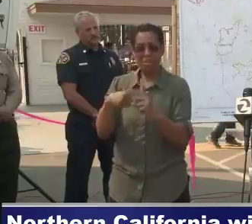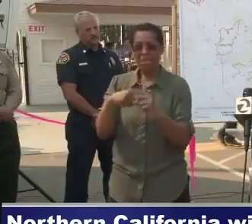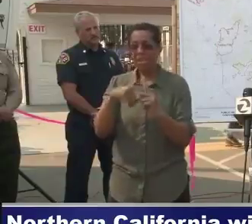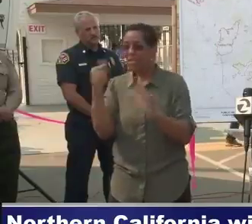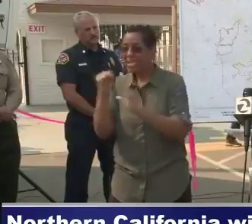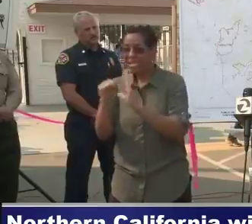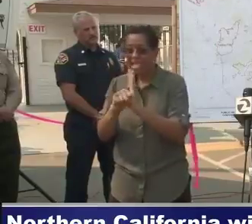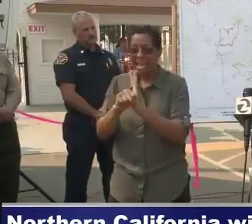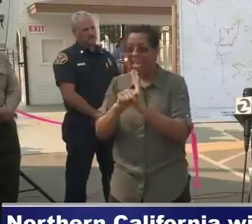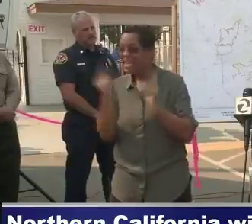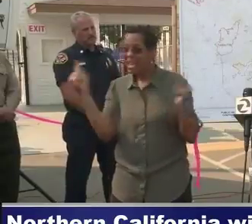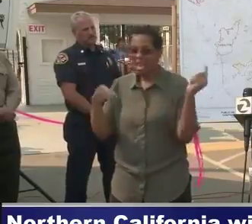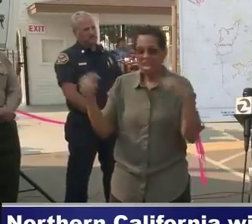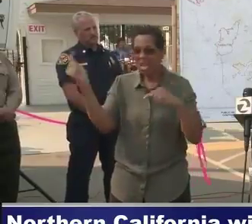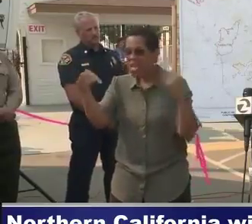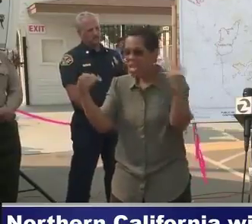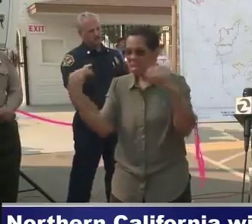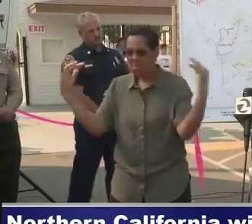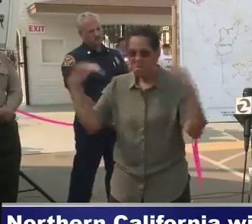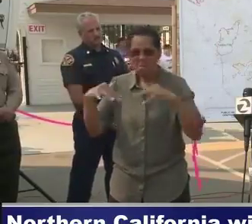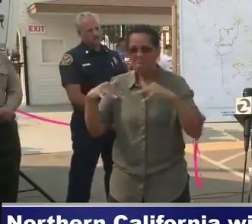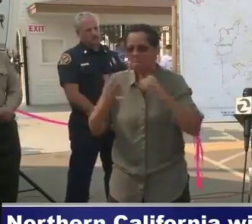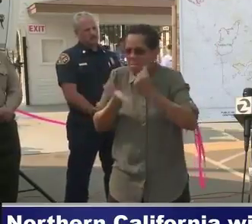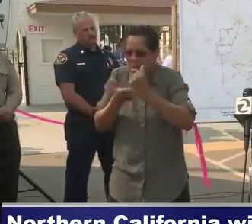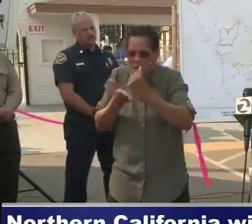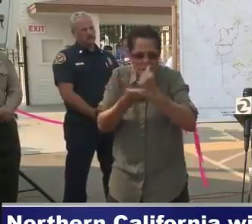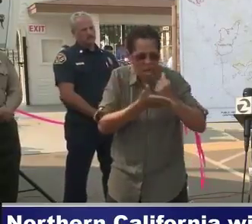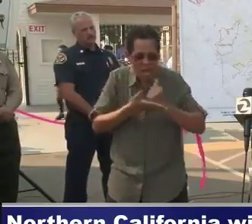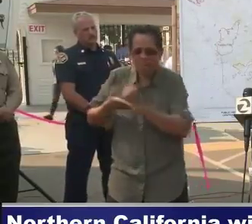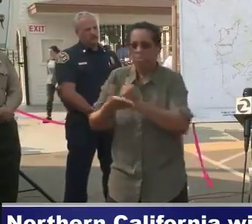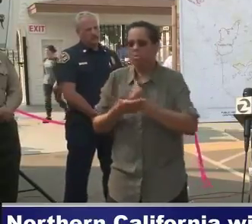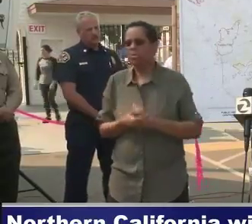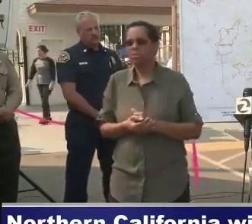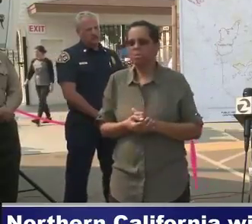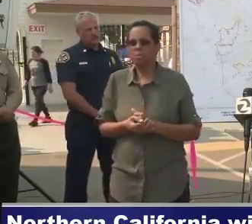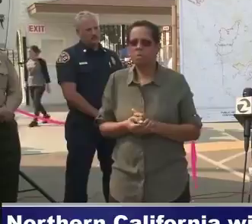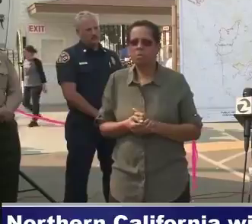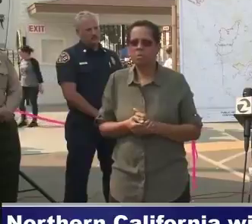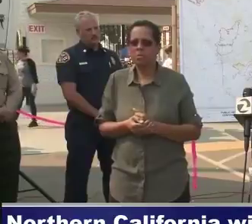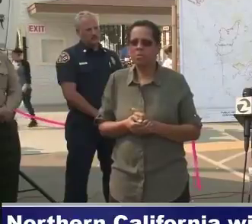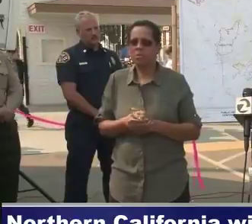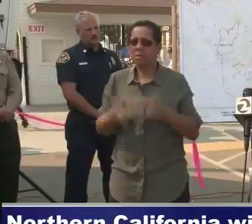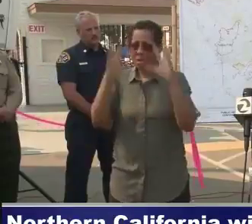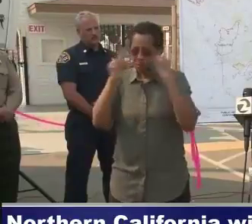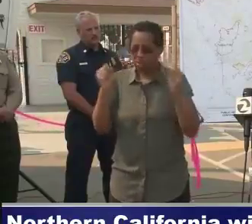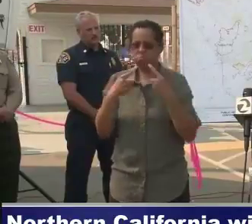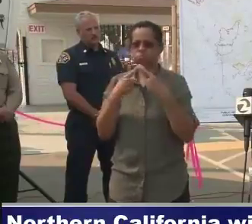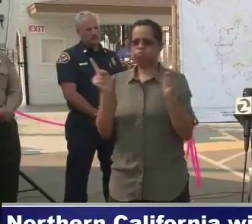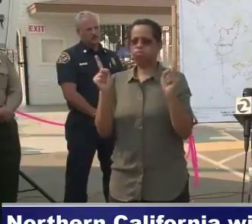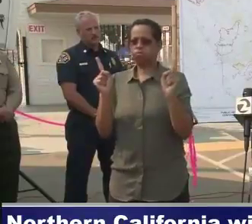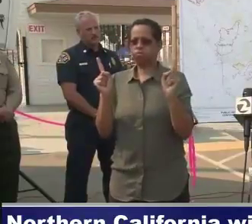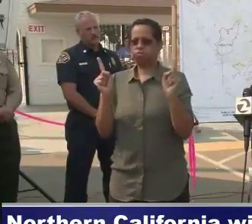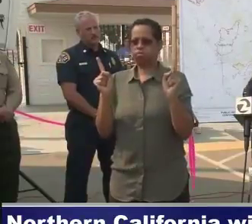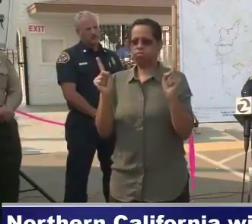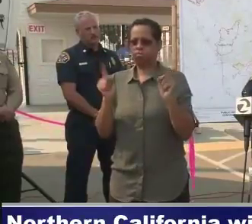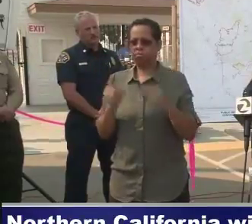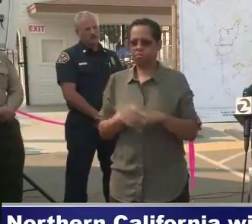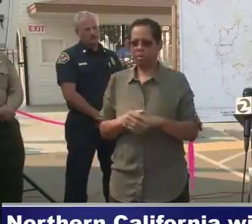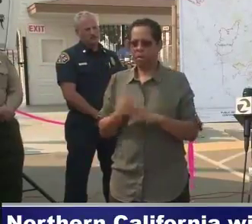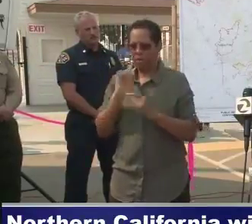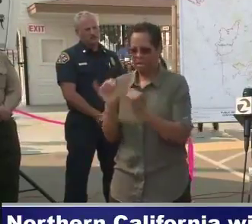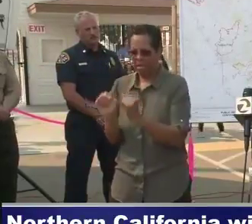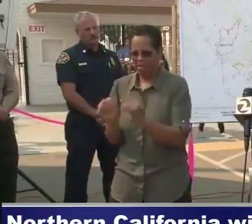sending resources from out of the state in to assist us. The presidential declaration for individual assistance has